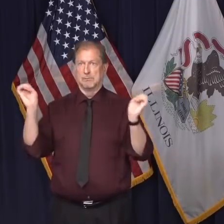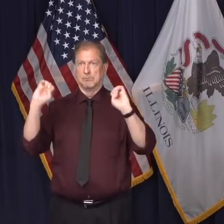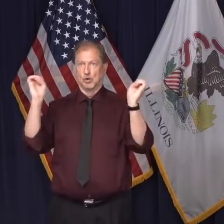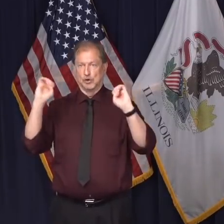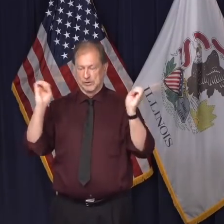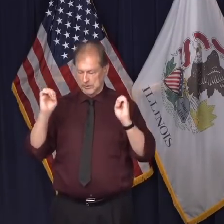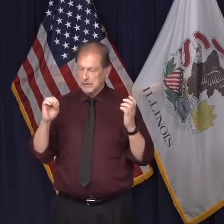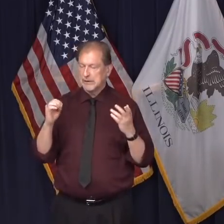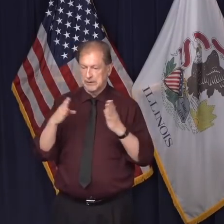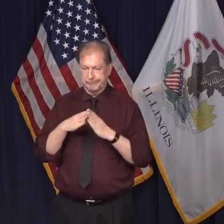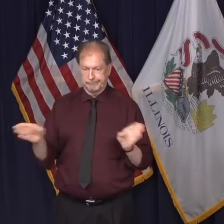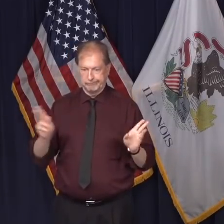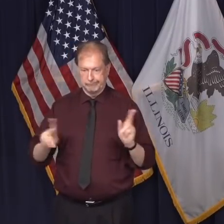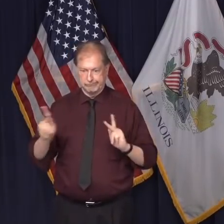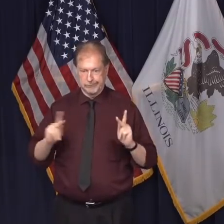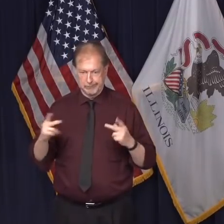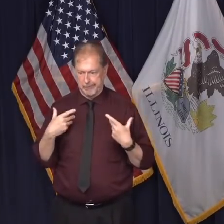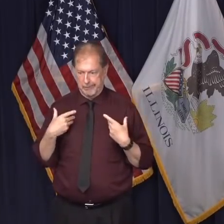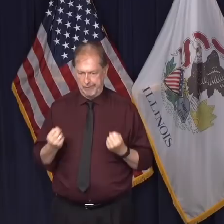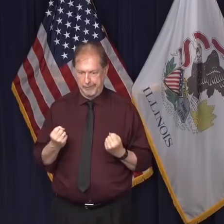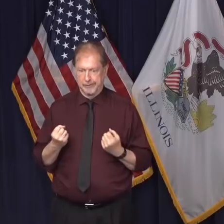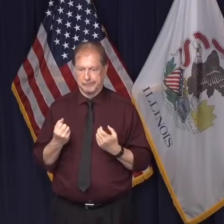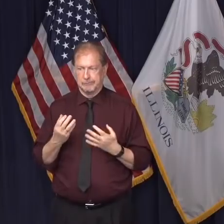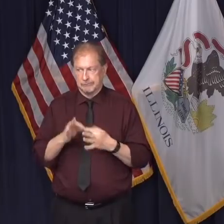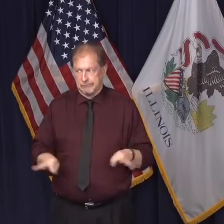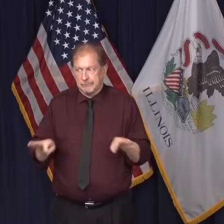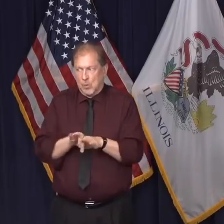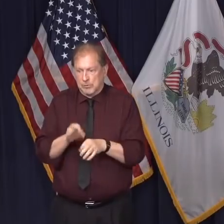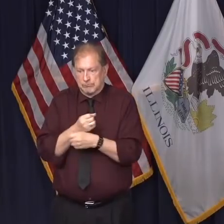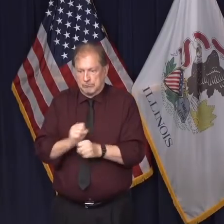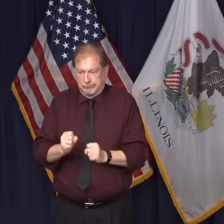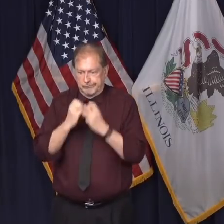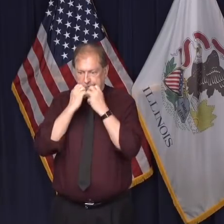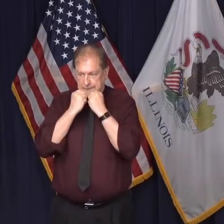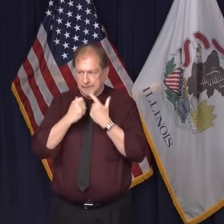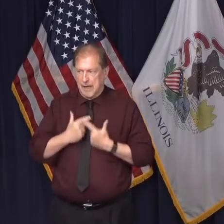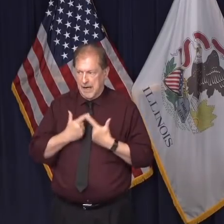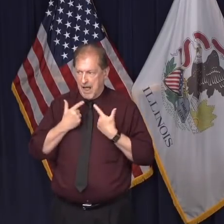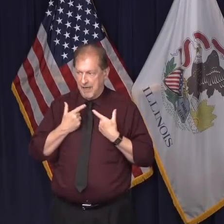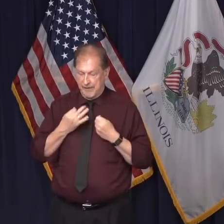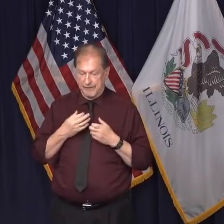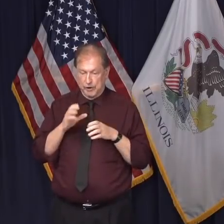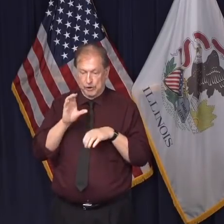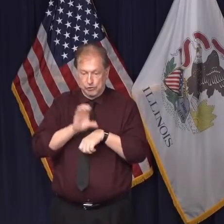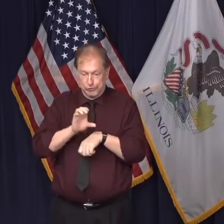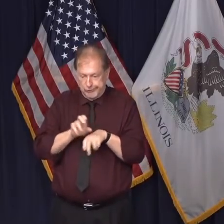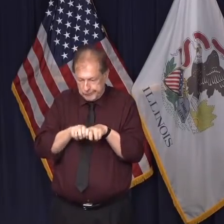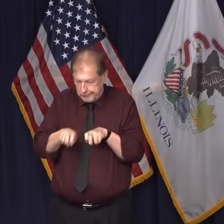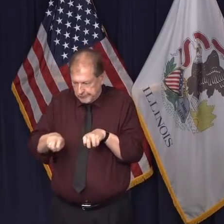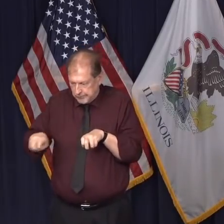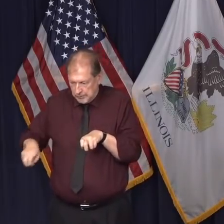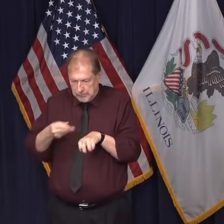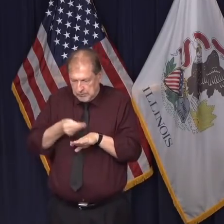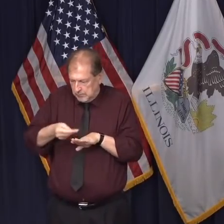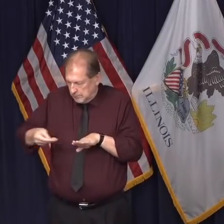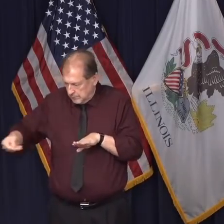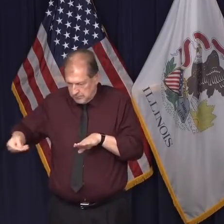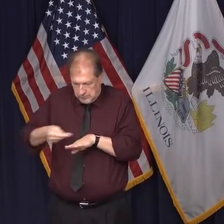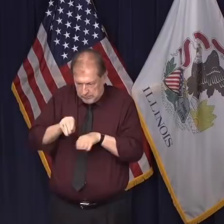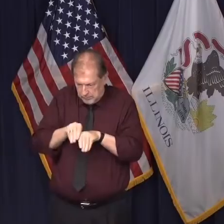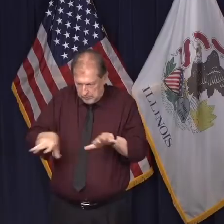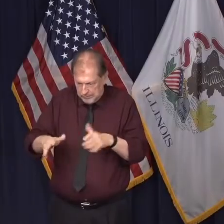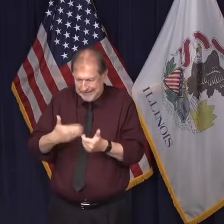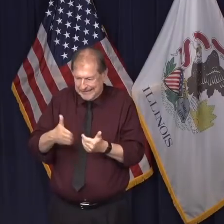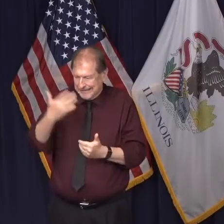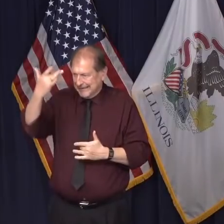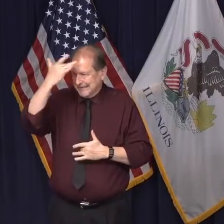that's ongoing and the need to take steps to protect public health as we have, including as related